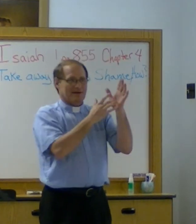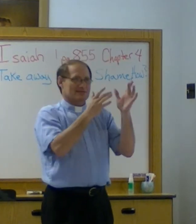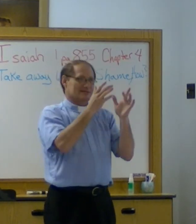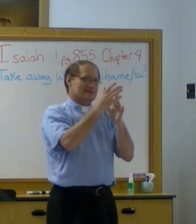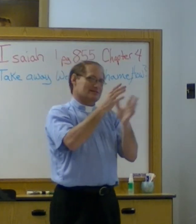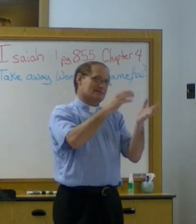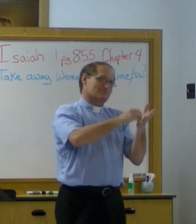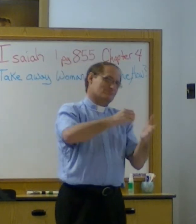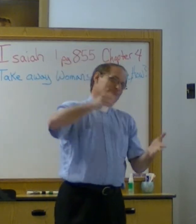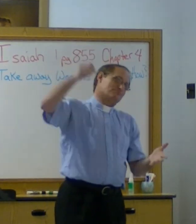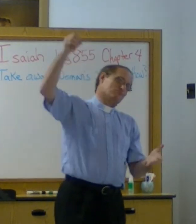Jesus